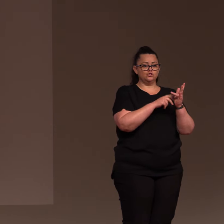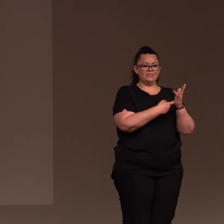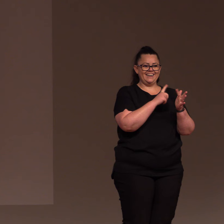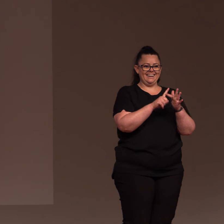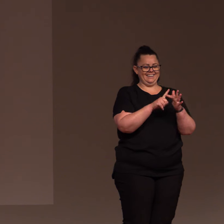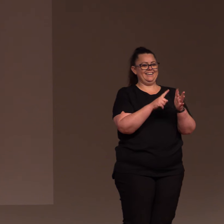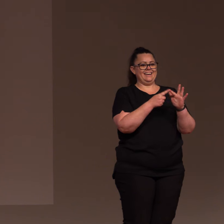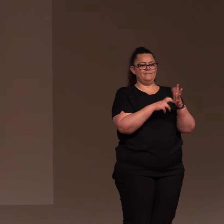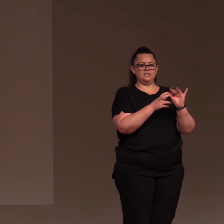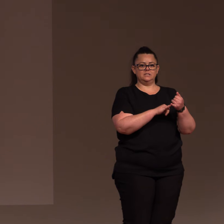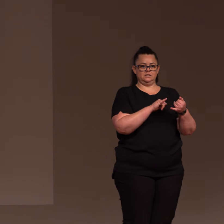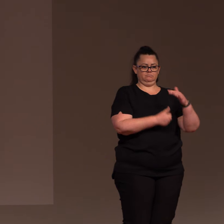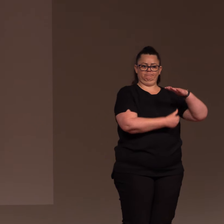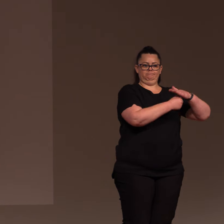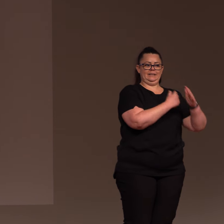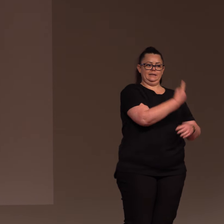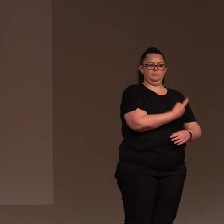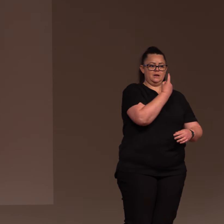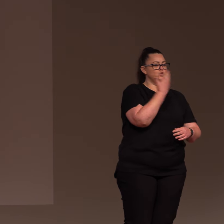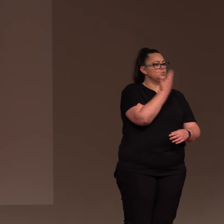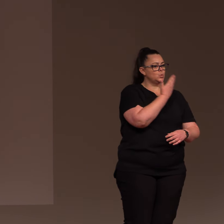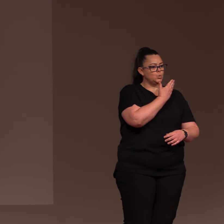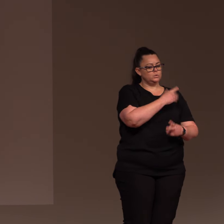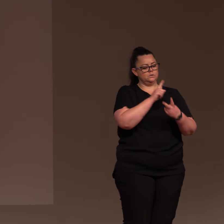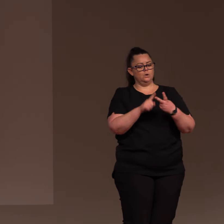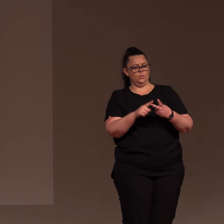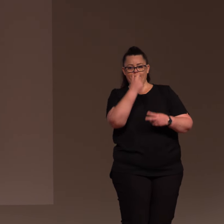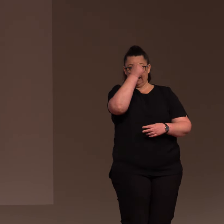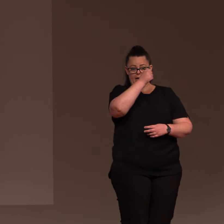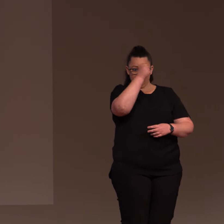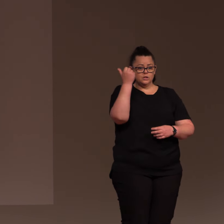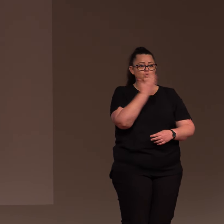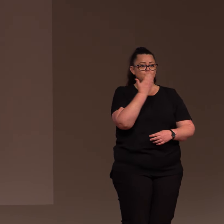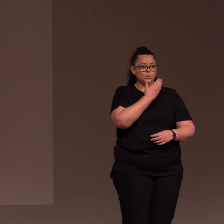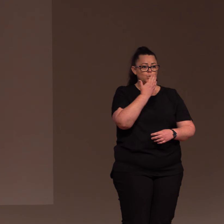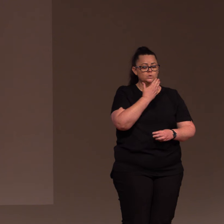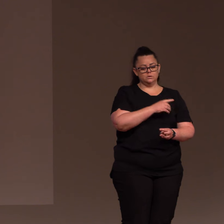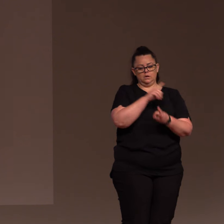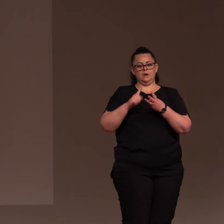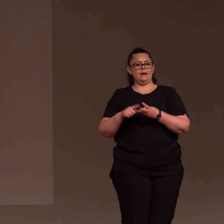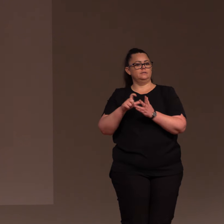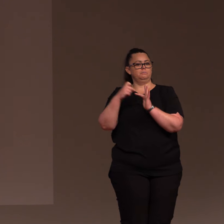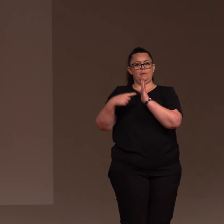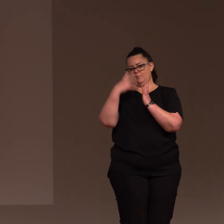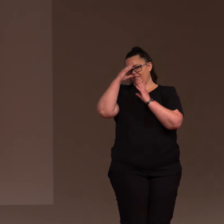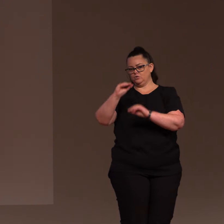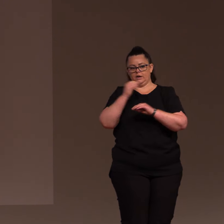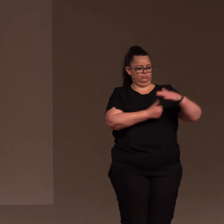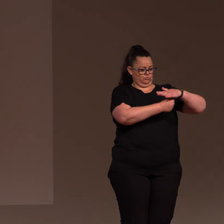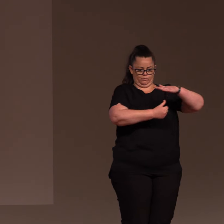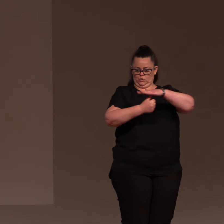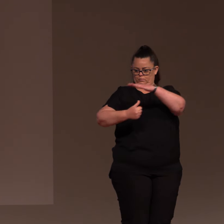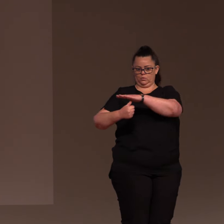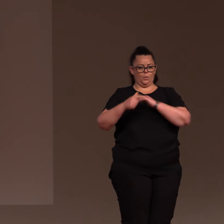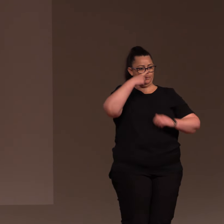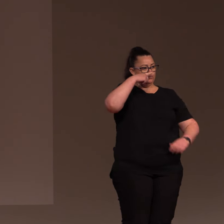Schools, Danielle Cronin from Catholic Schools New South Wales, and Martin Graham from the New South Wales Department of Education. And also welcome